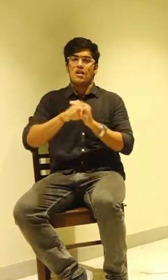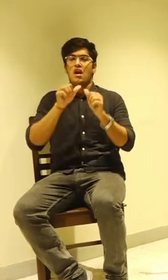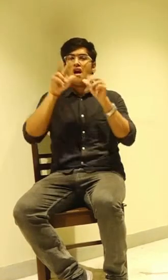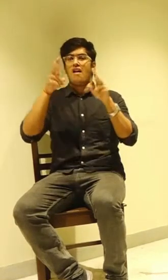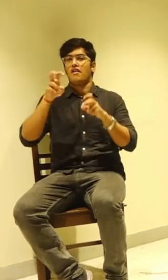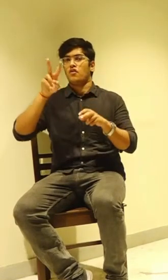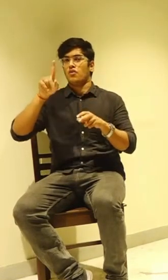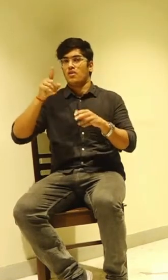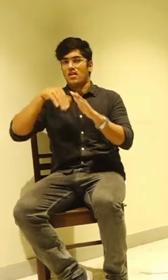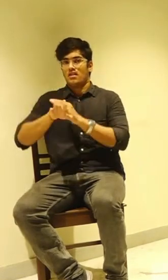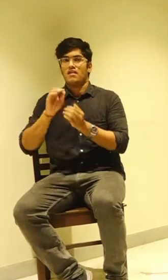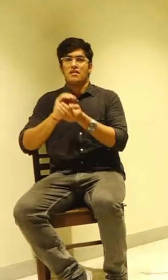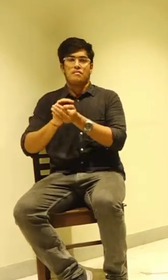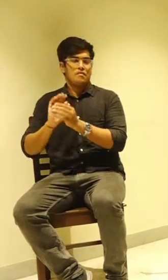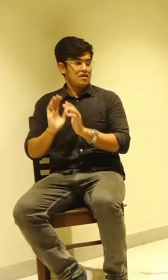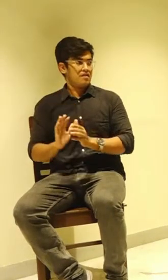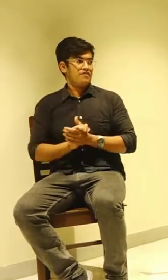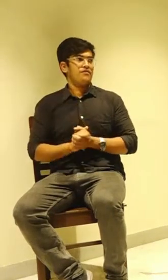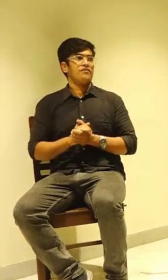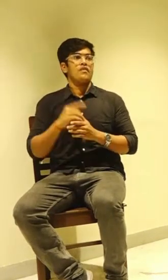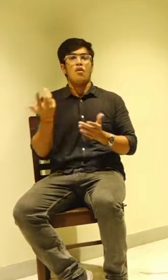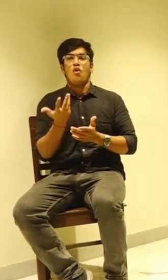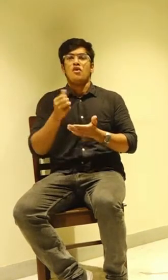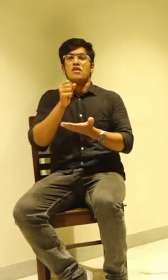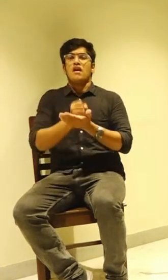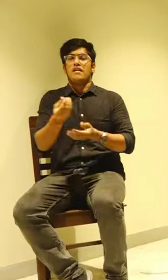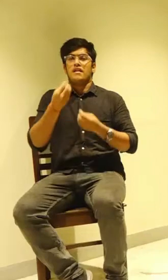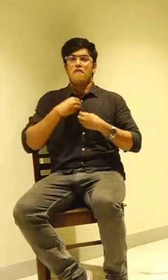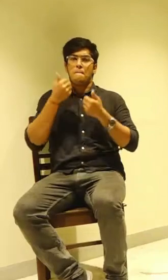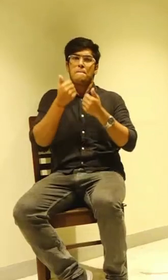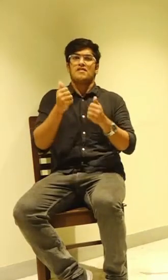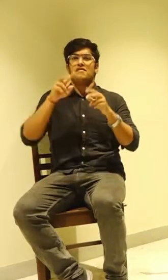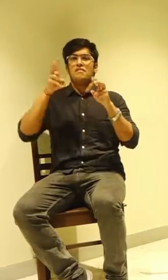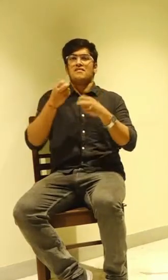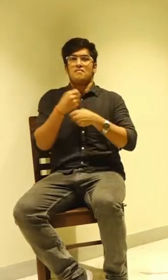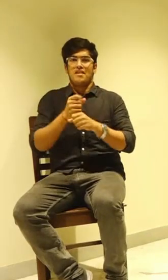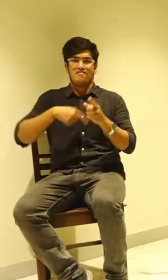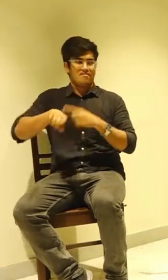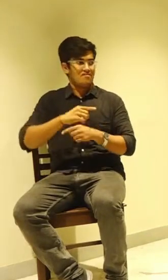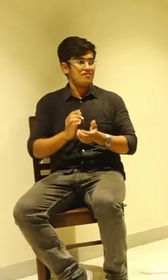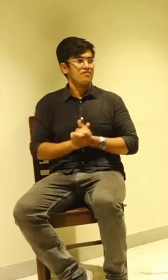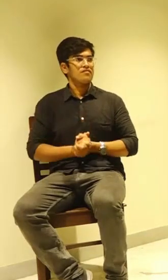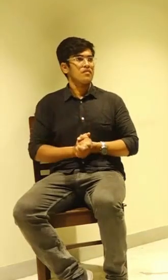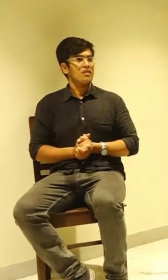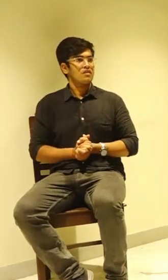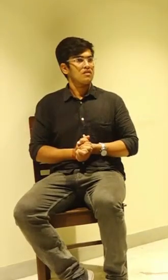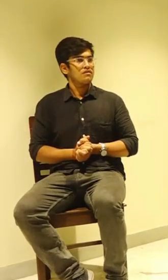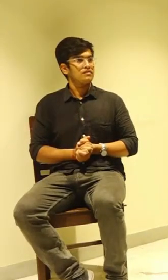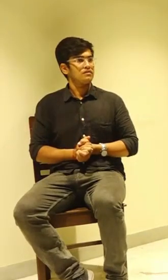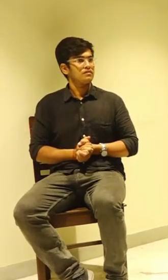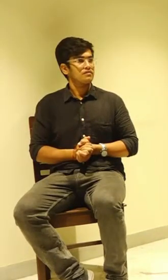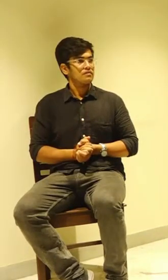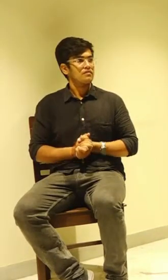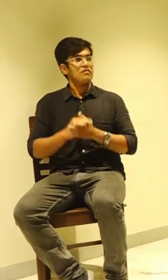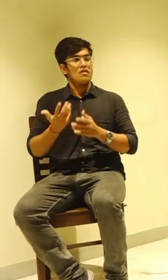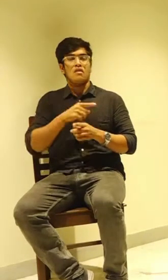21. So which right gives us the best basis to make that argument? The third was, should due process protection